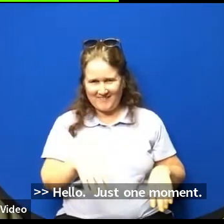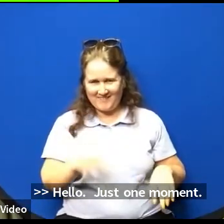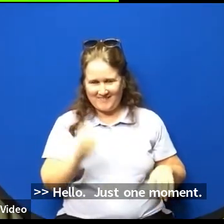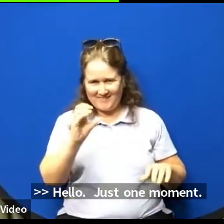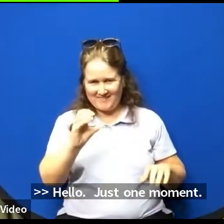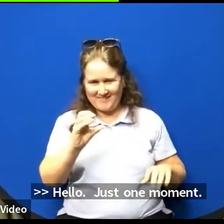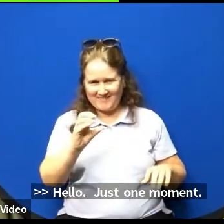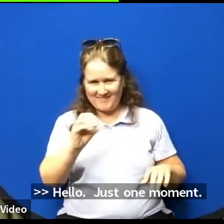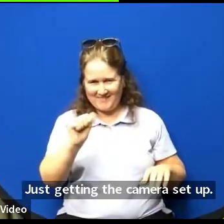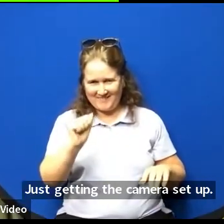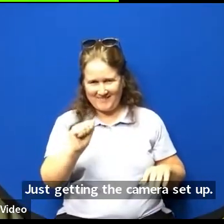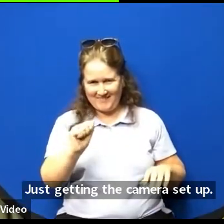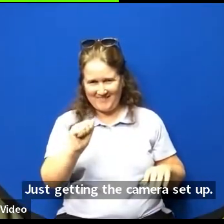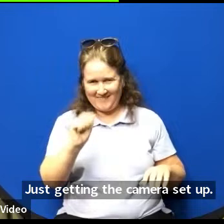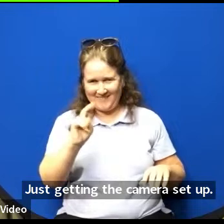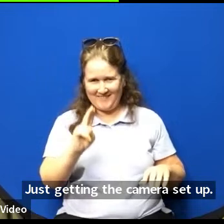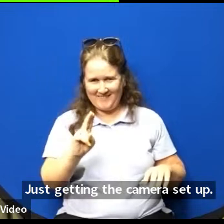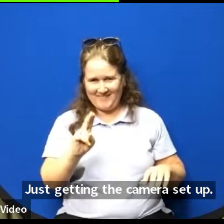Hello, my name is Krista